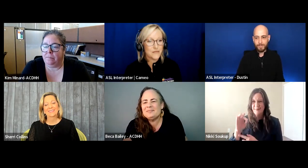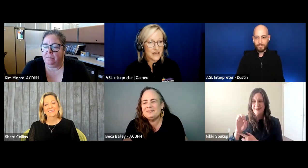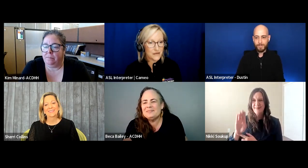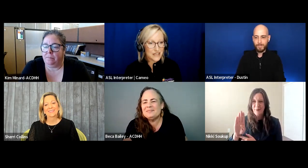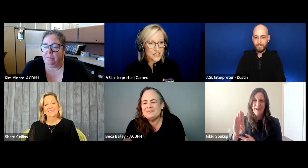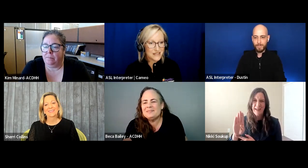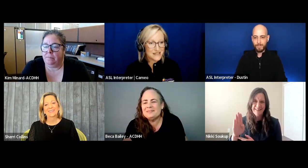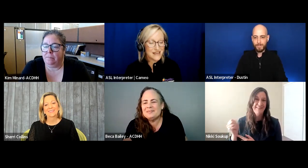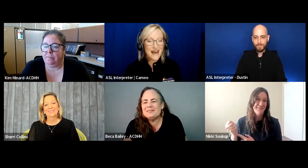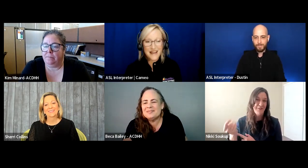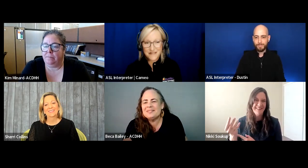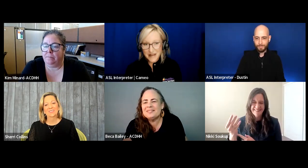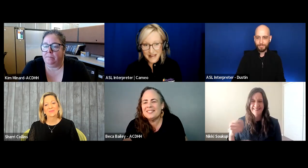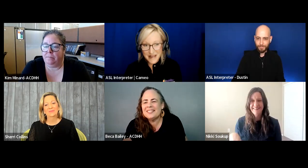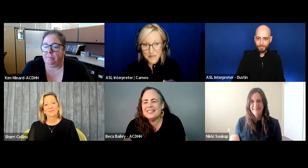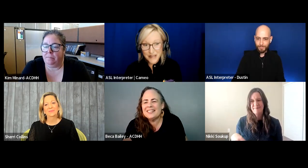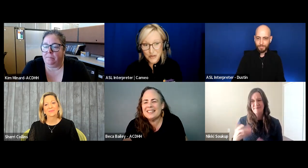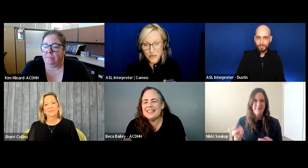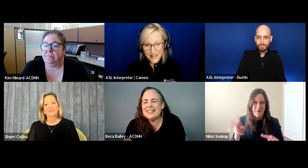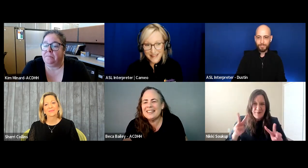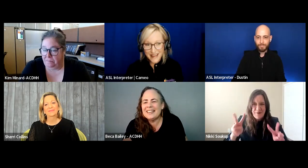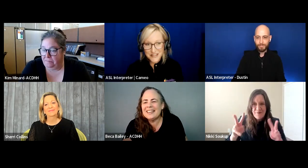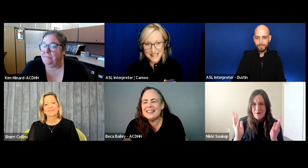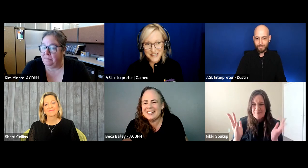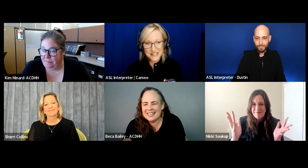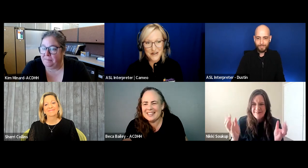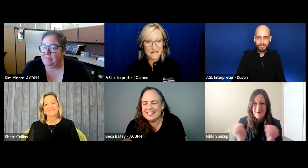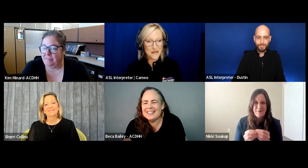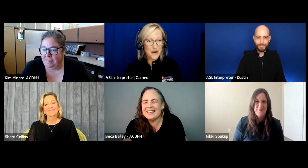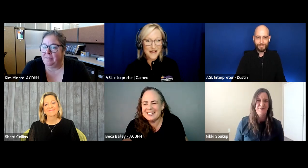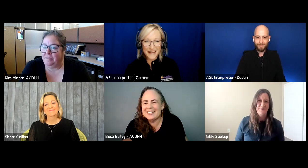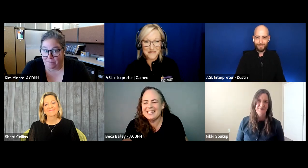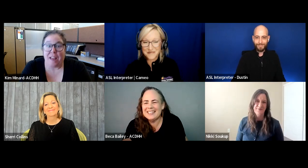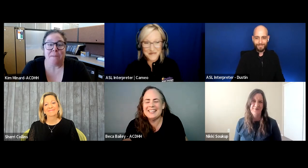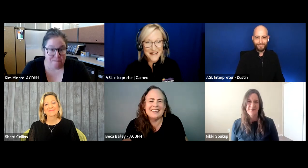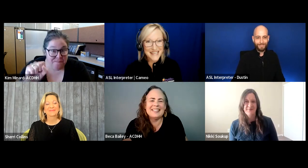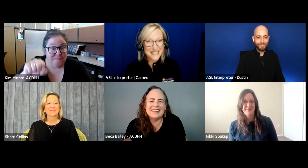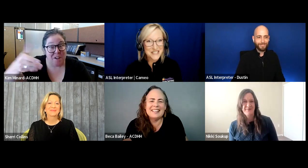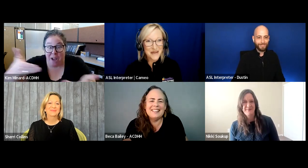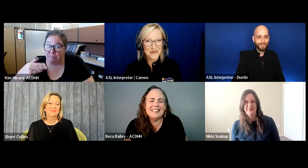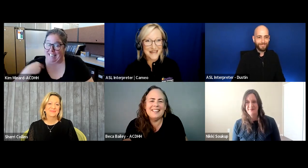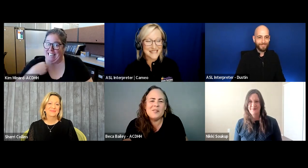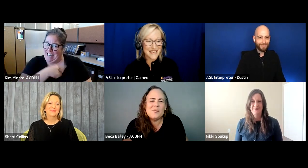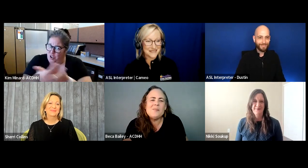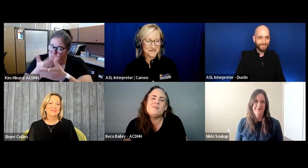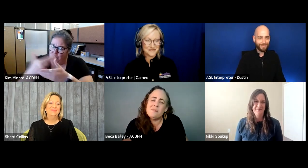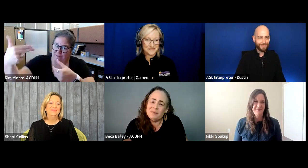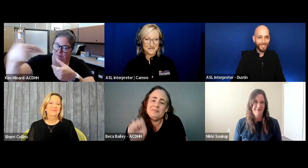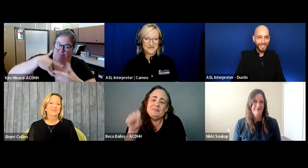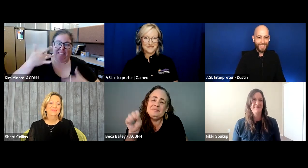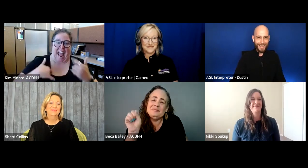and community relations. I'm pretty new with the agency. I just started in February, and I'm very excited to chat with you guys today.